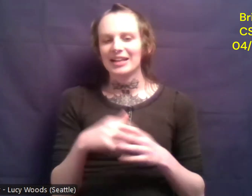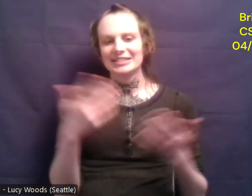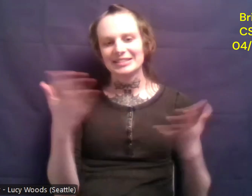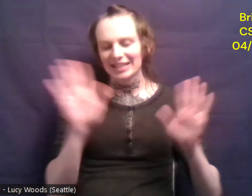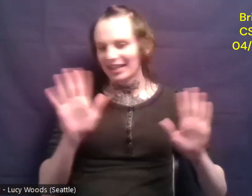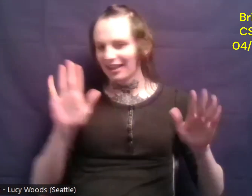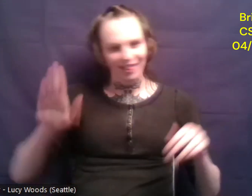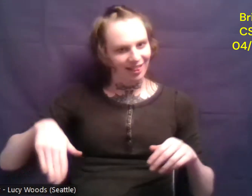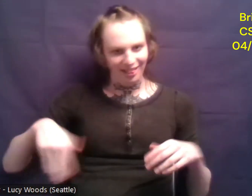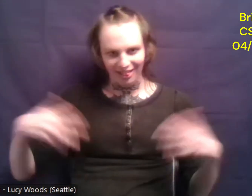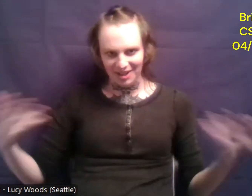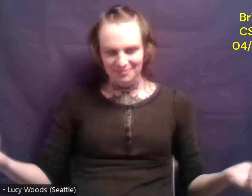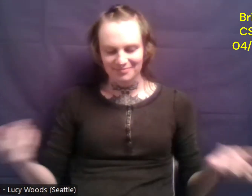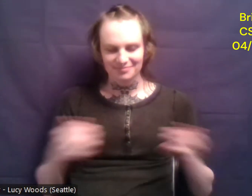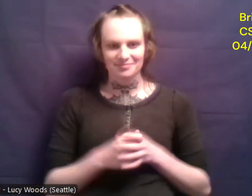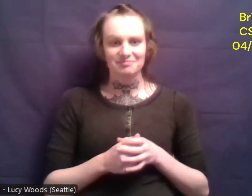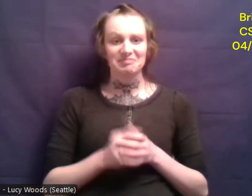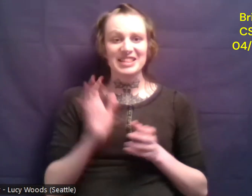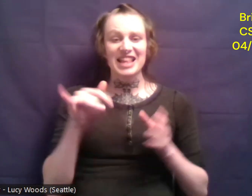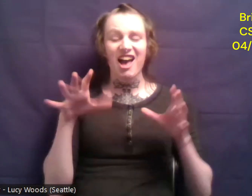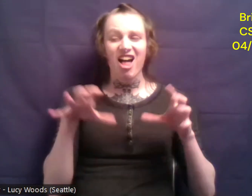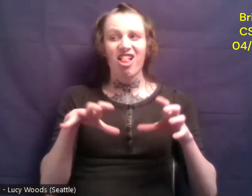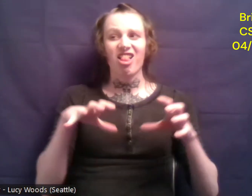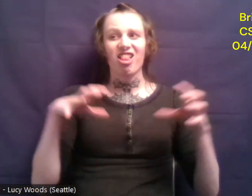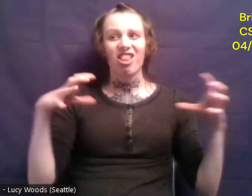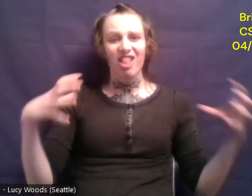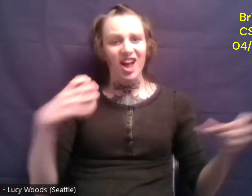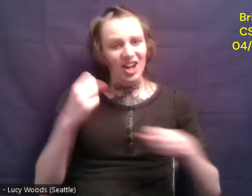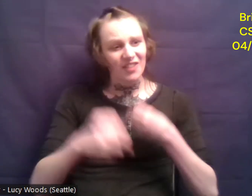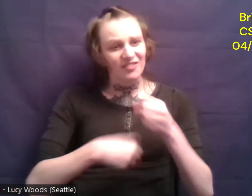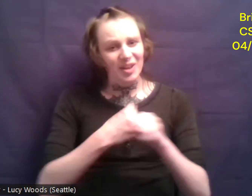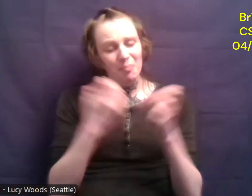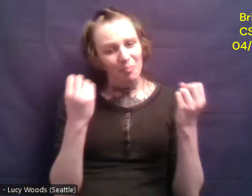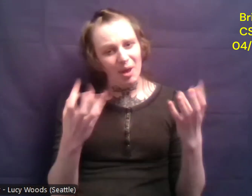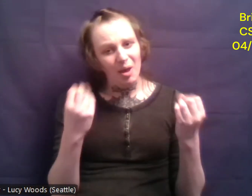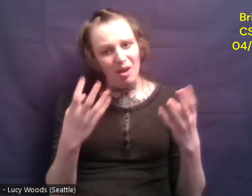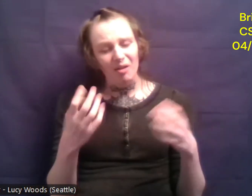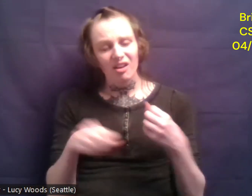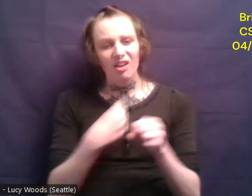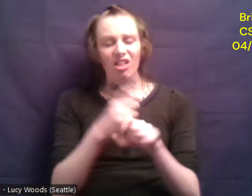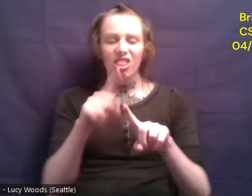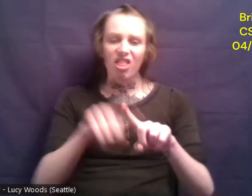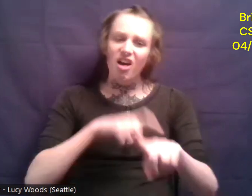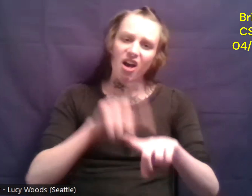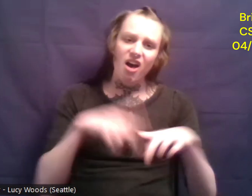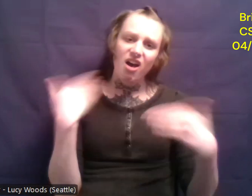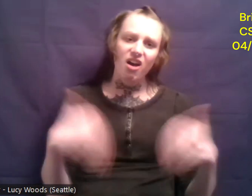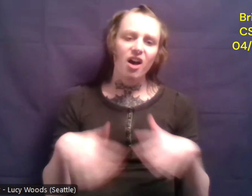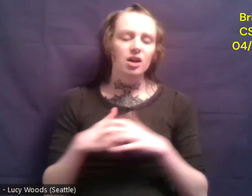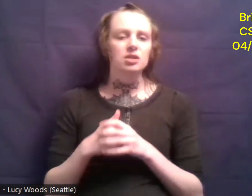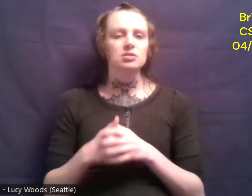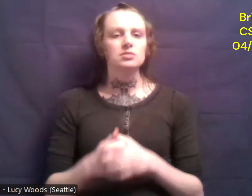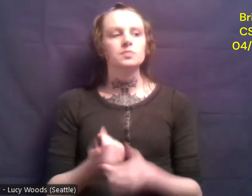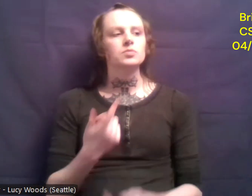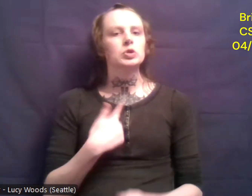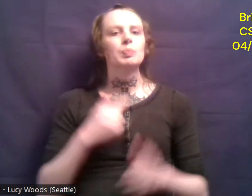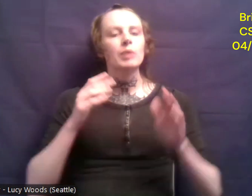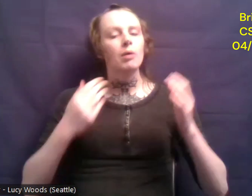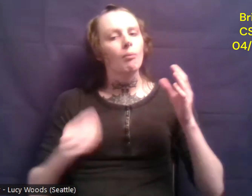yeah. So that's a lot of years. So I grew up going to meetings